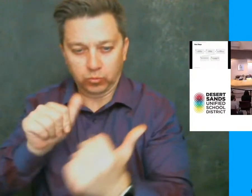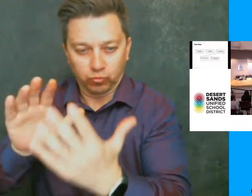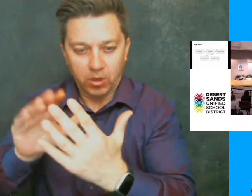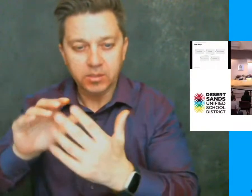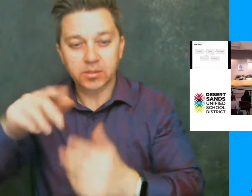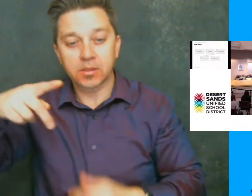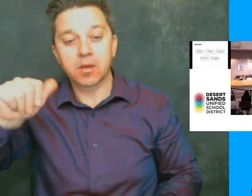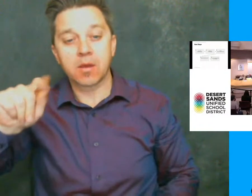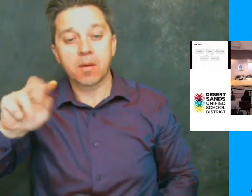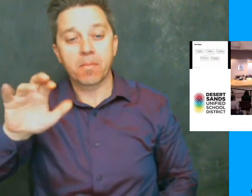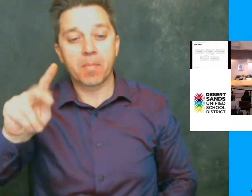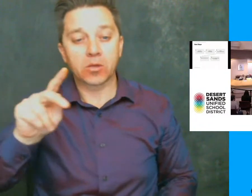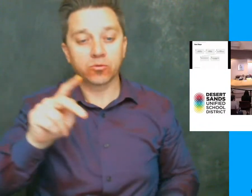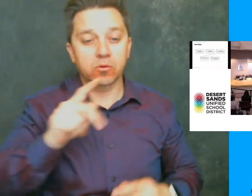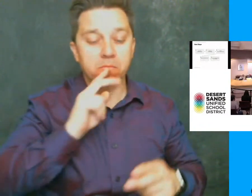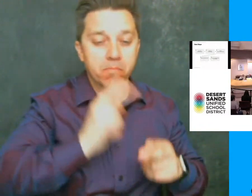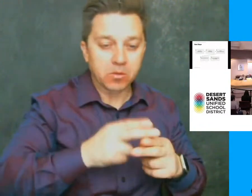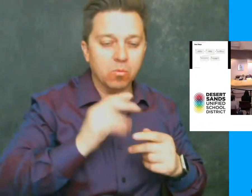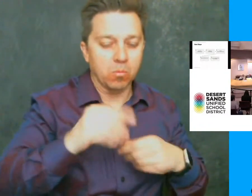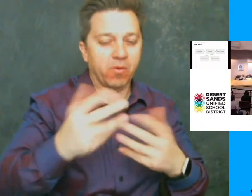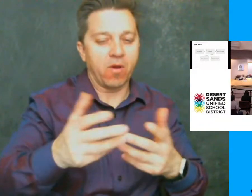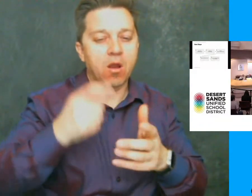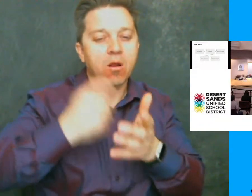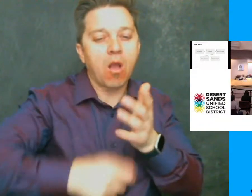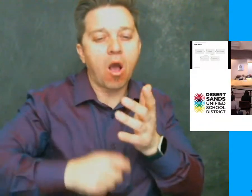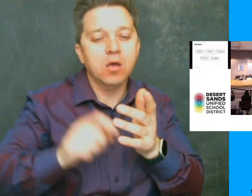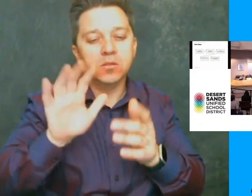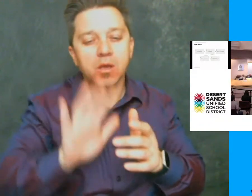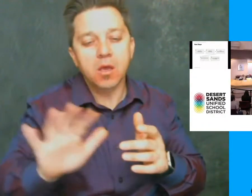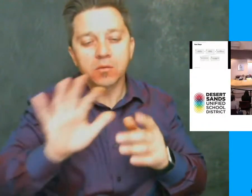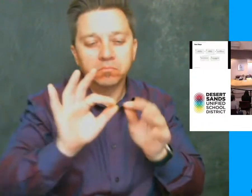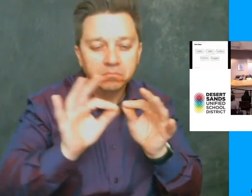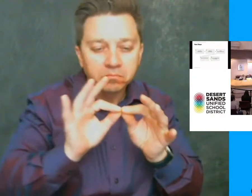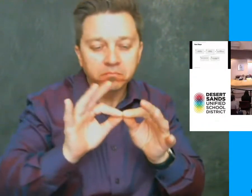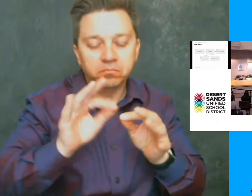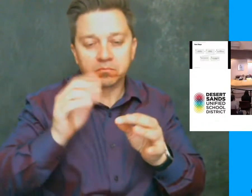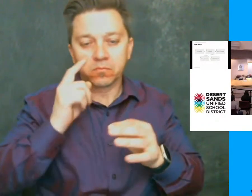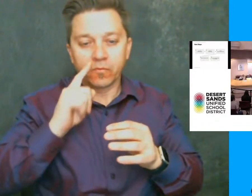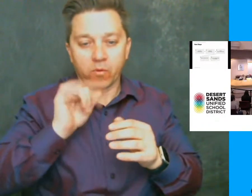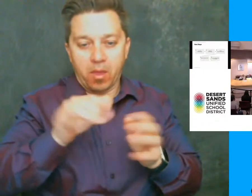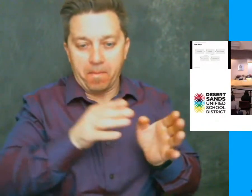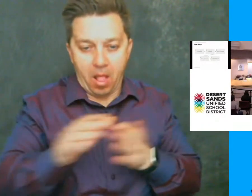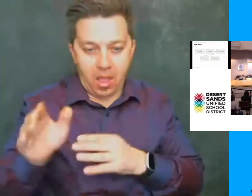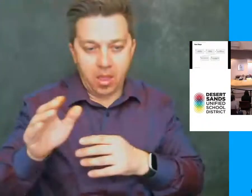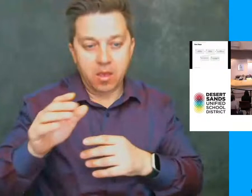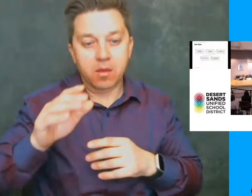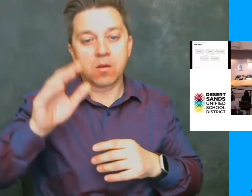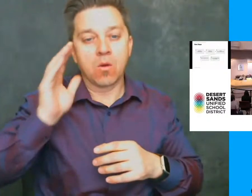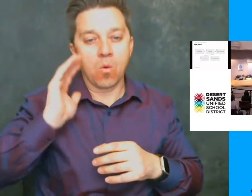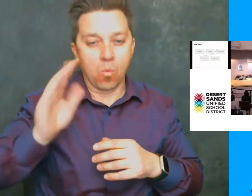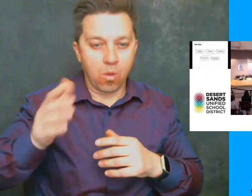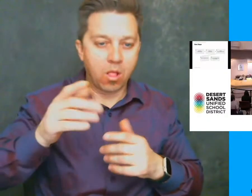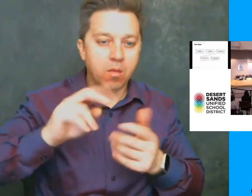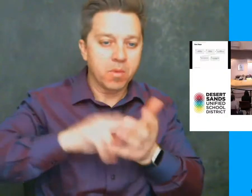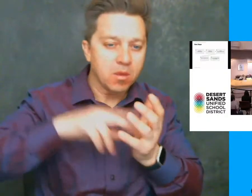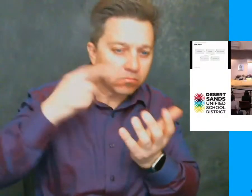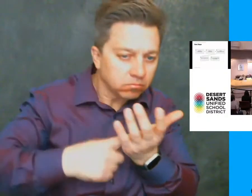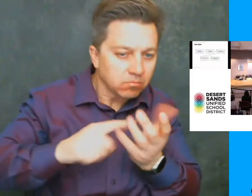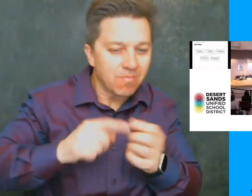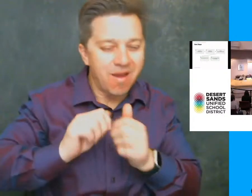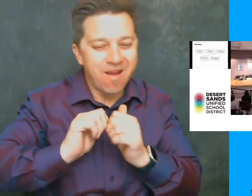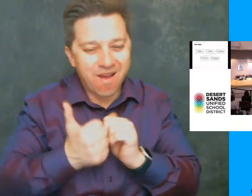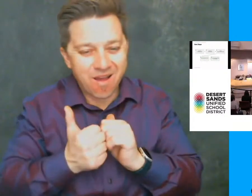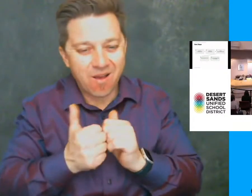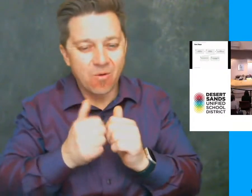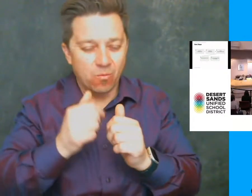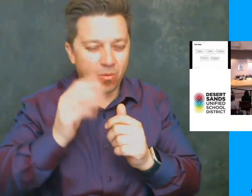will provide cost estimates to the plan. And at the end of the day, it's going to be a conversation as to how we will ultimately